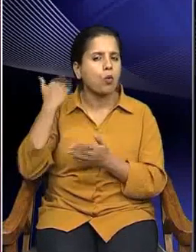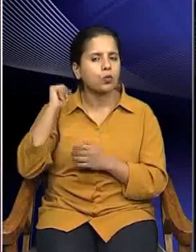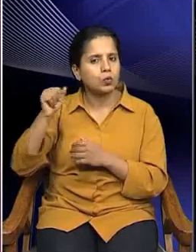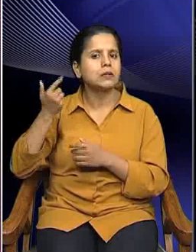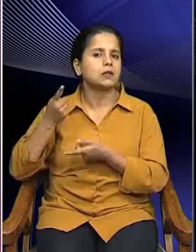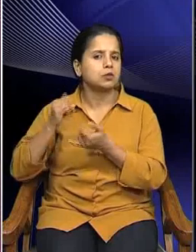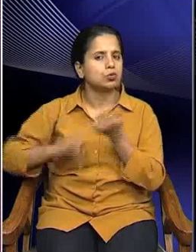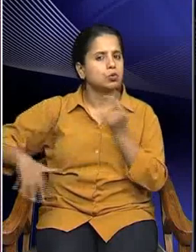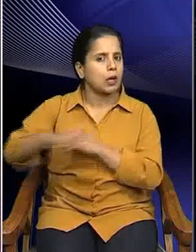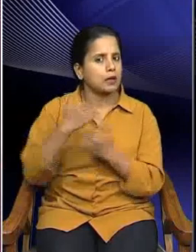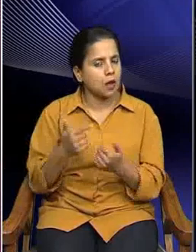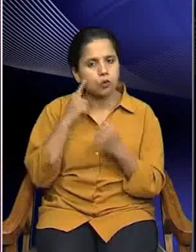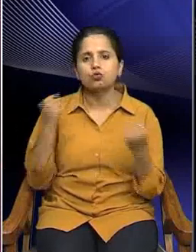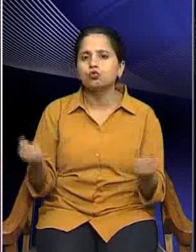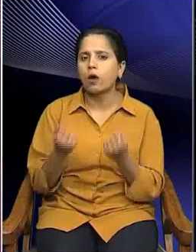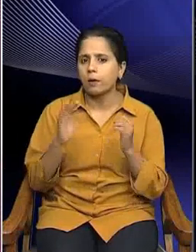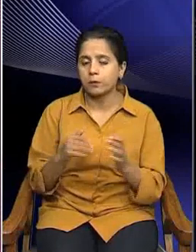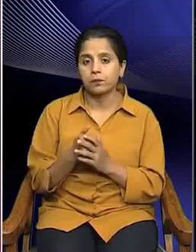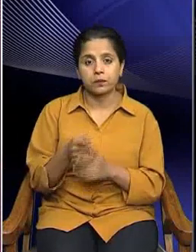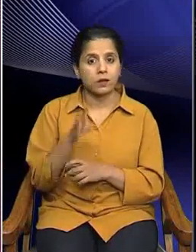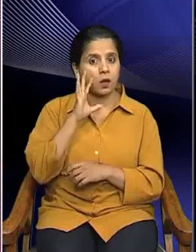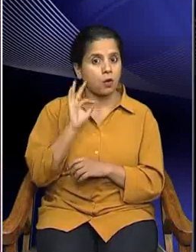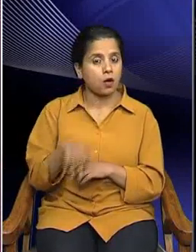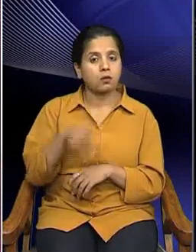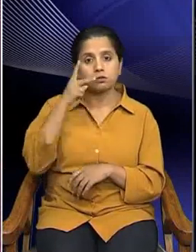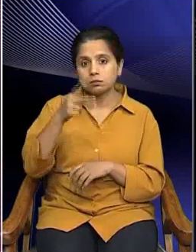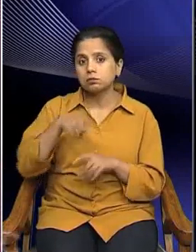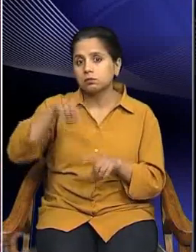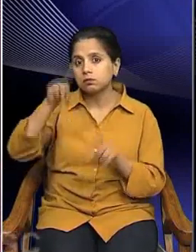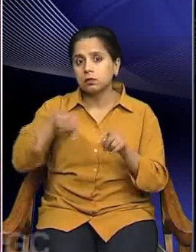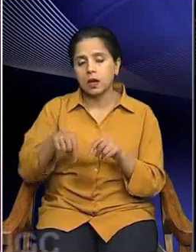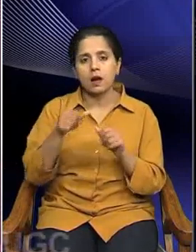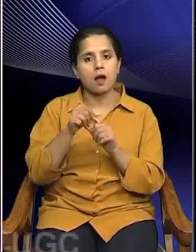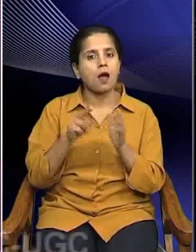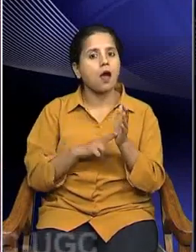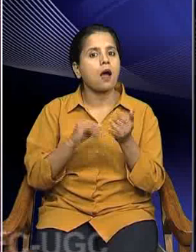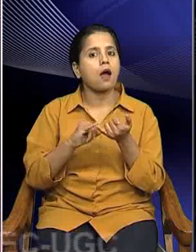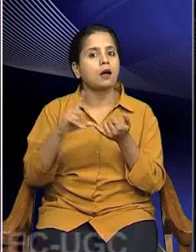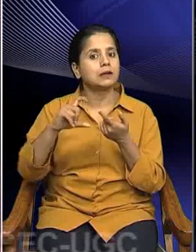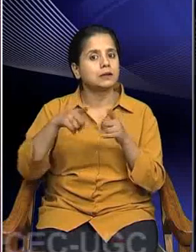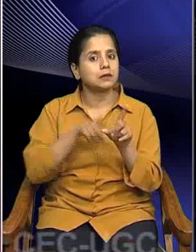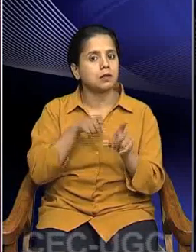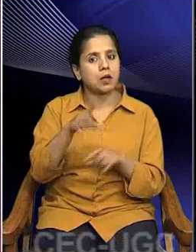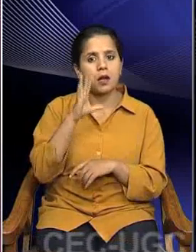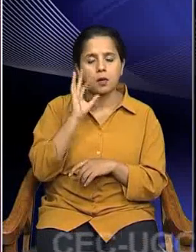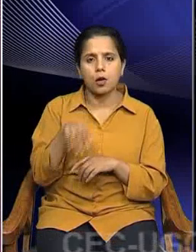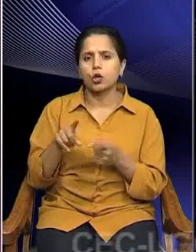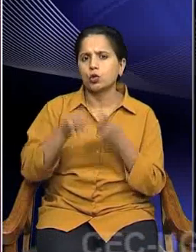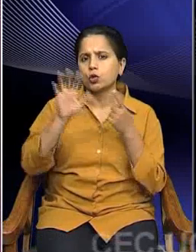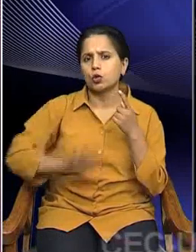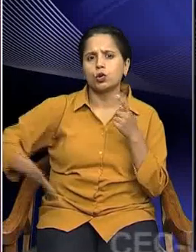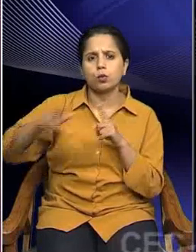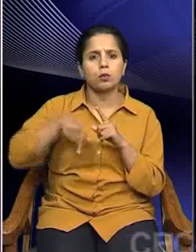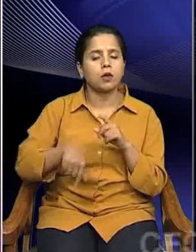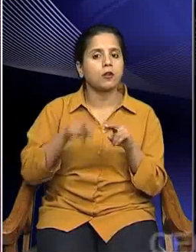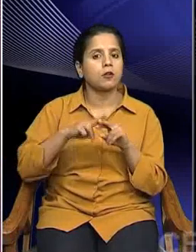societies. So there is a very important demographer called Ansley J. Cole. He did a very important European fertility project